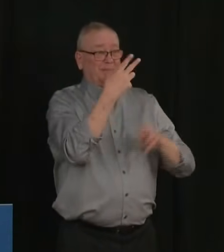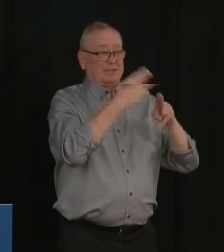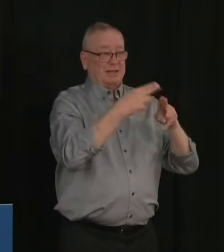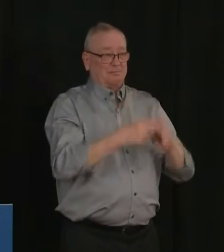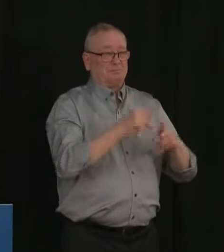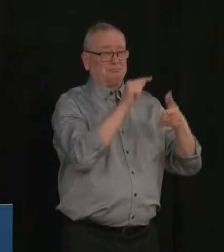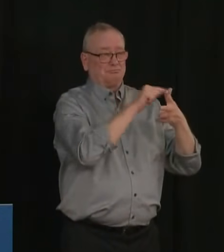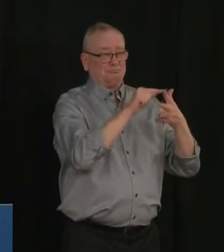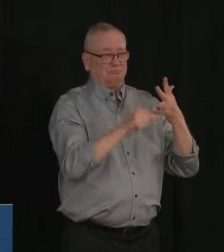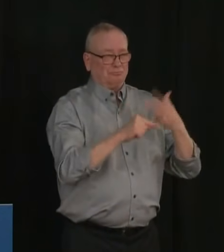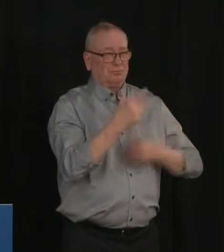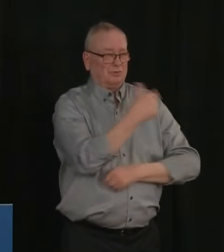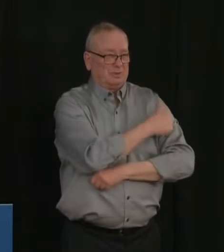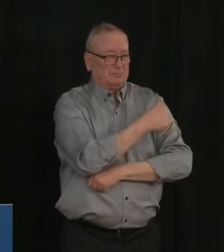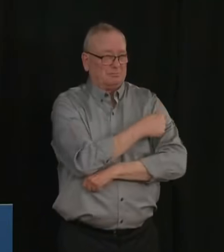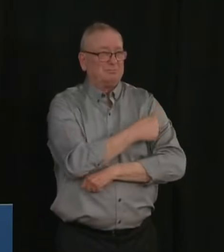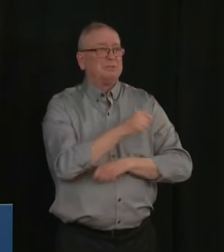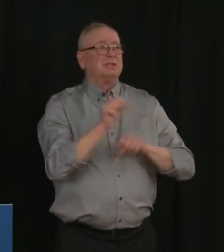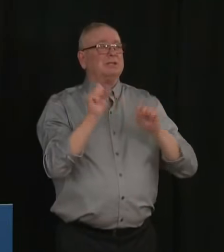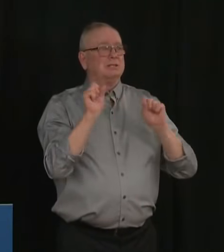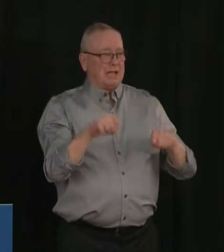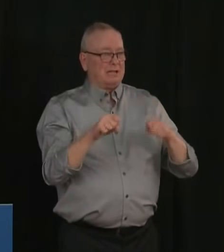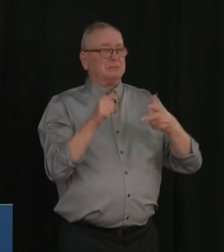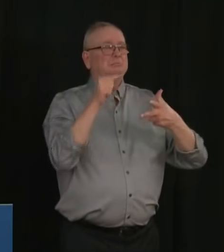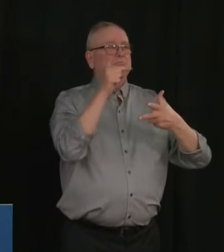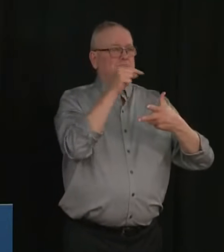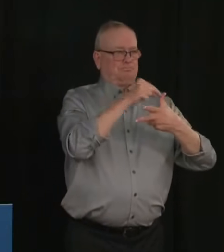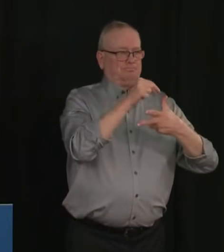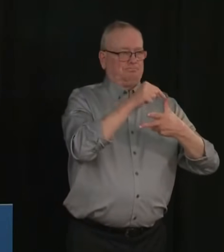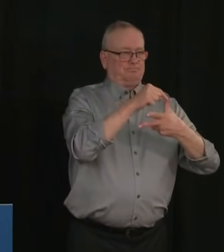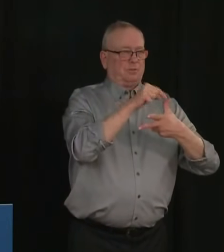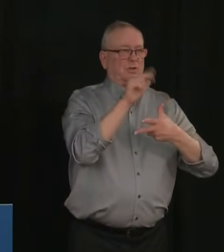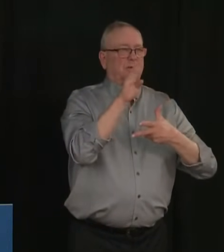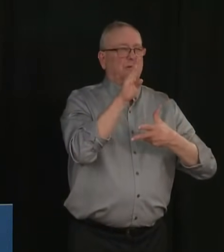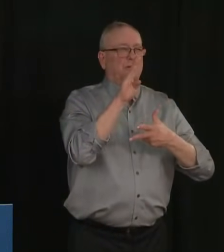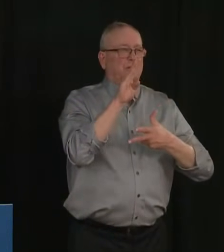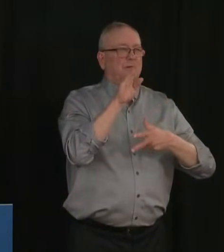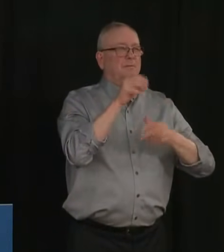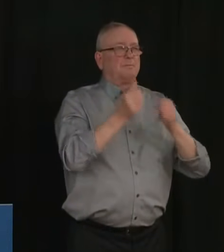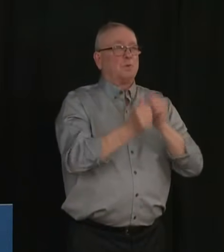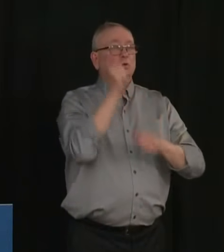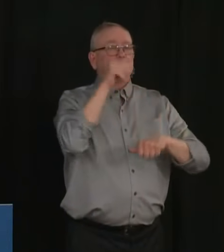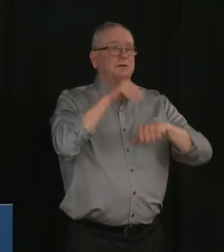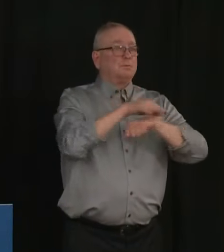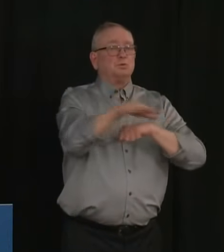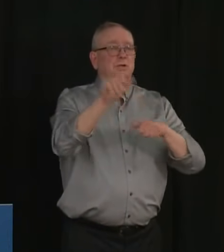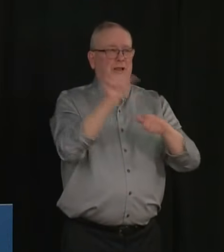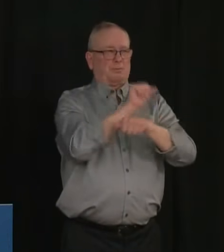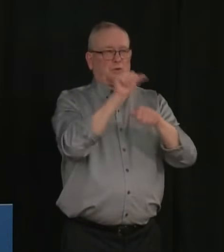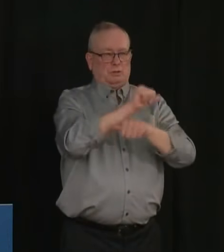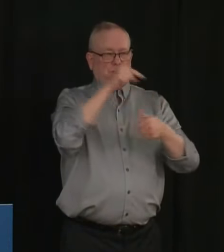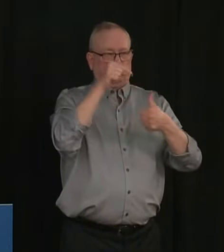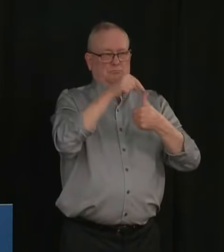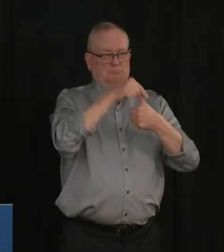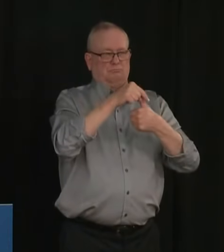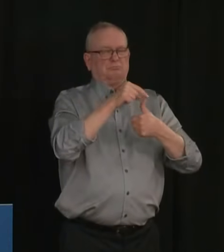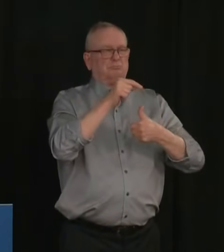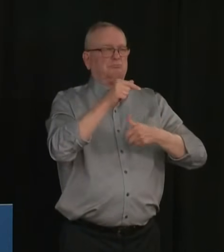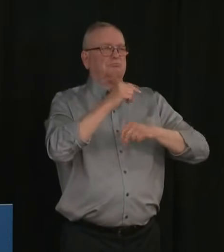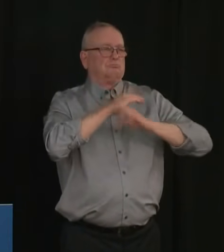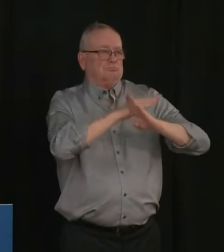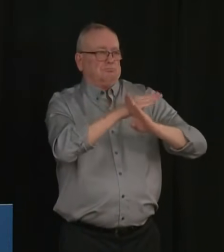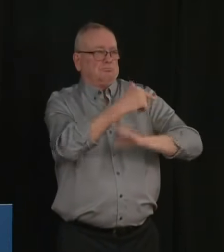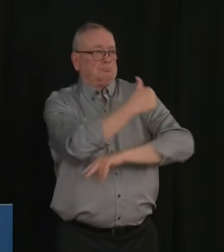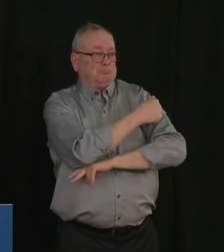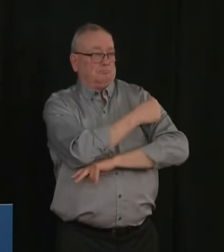at stopping the variant that's most common in Alberta, the B.1.1.7. Evidence is less clear right now about the other